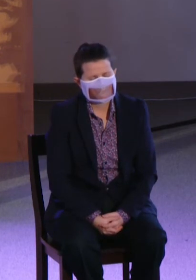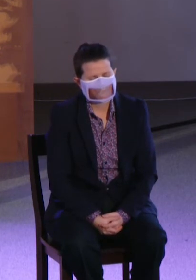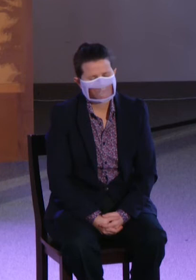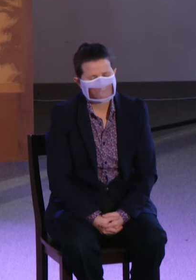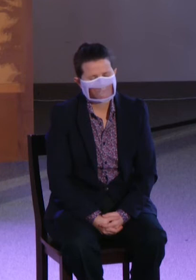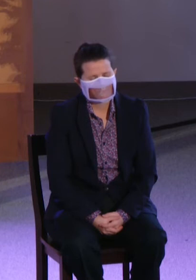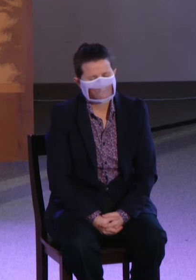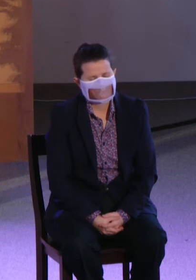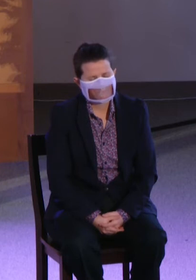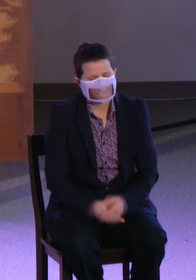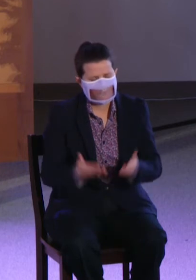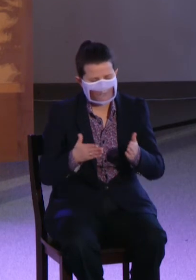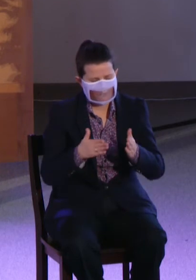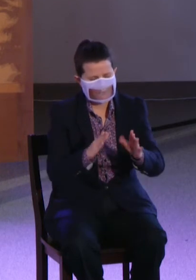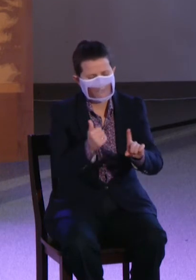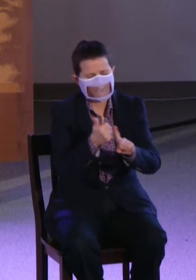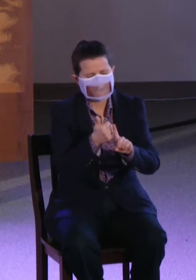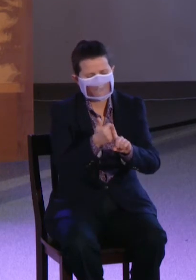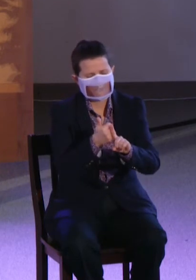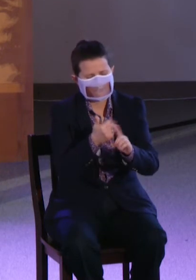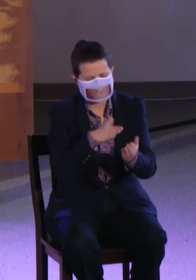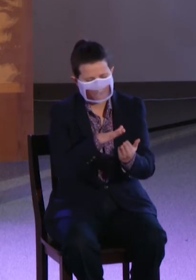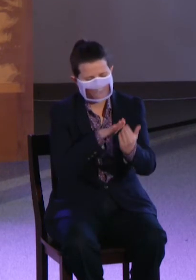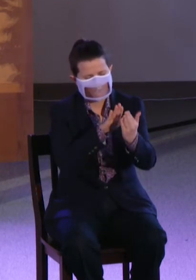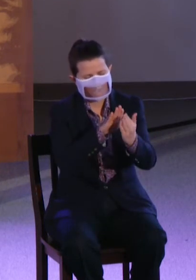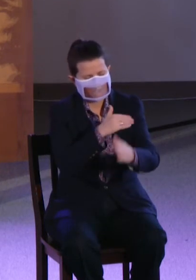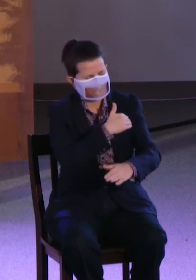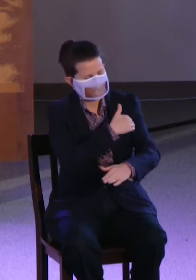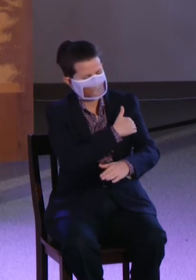presence, that power, that love.